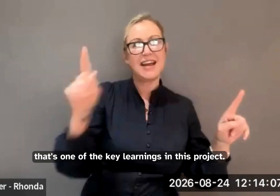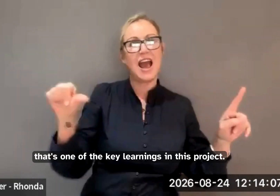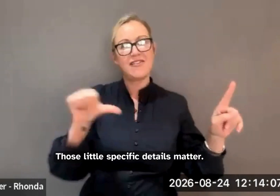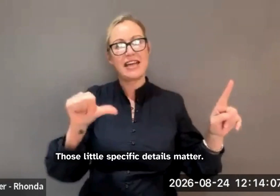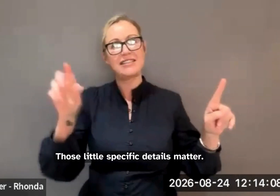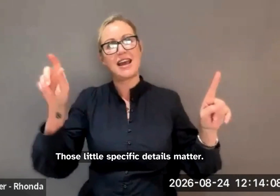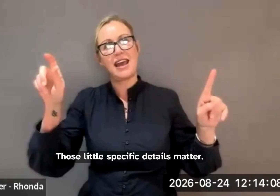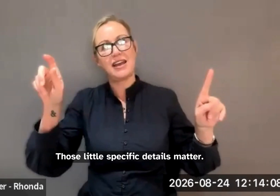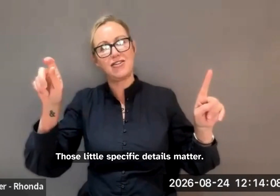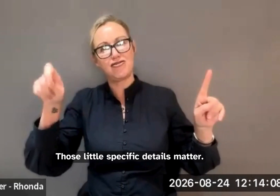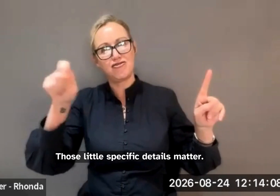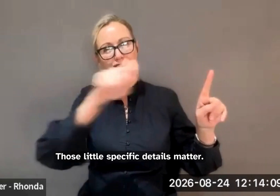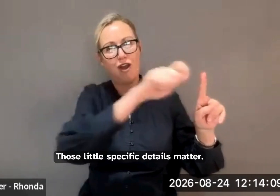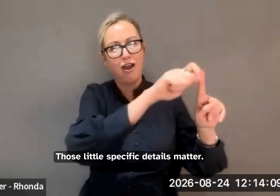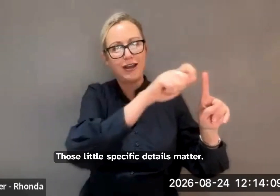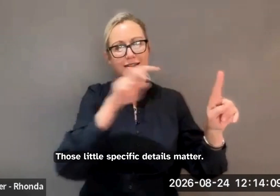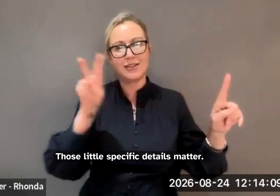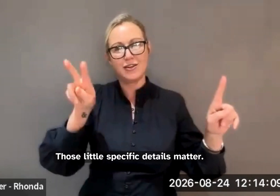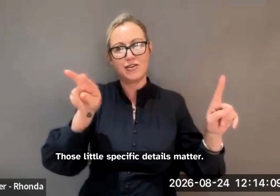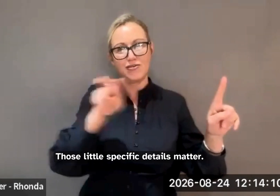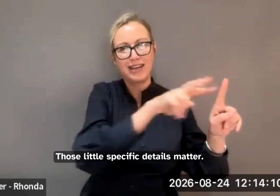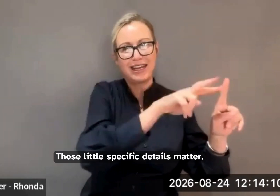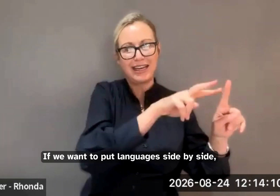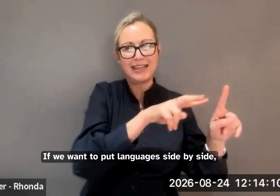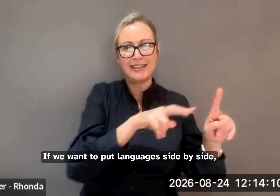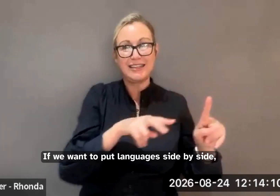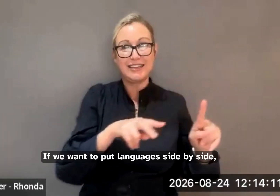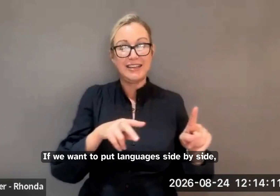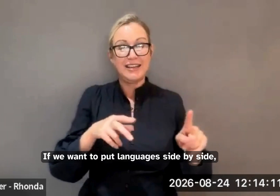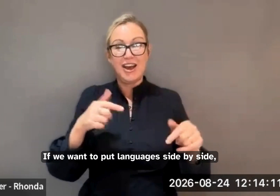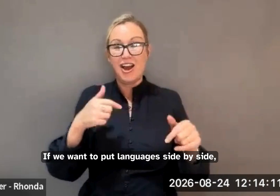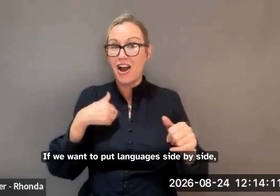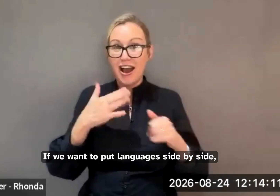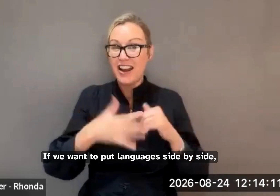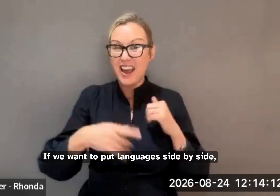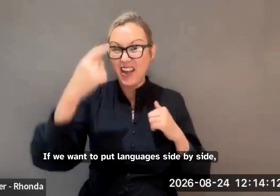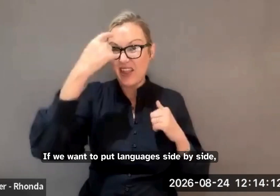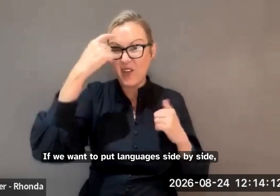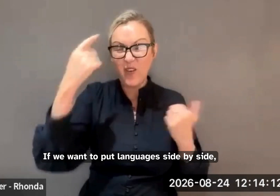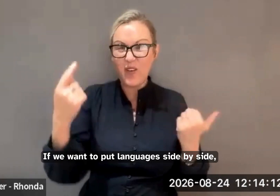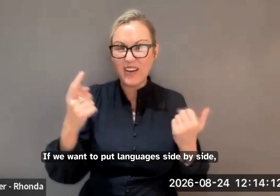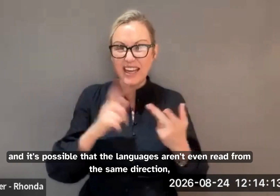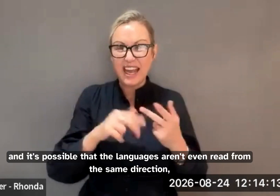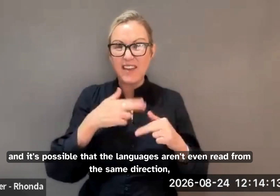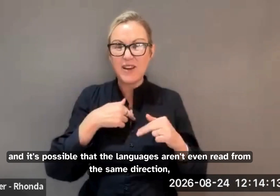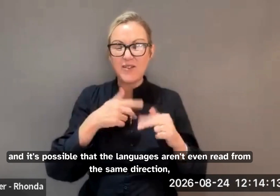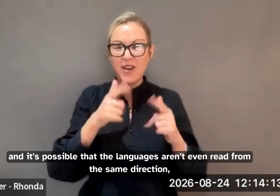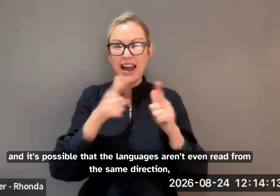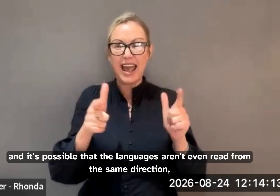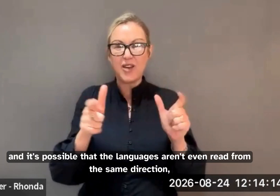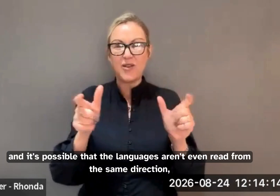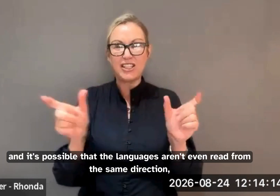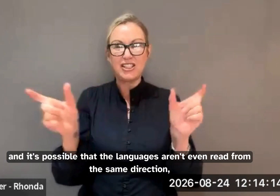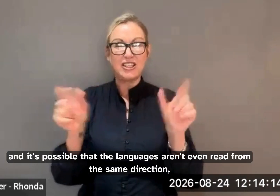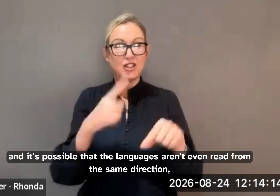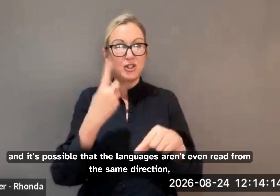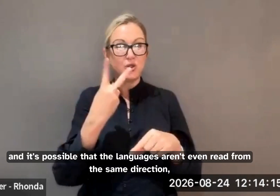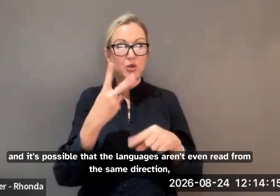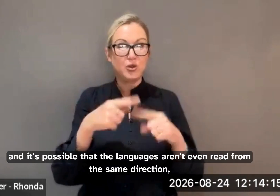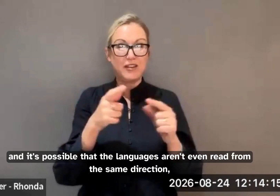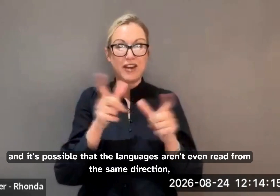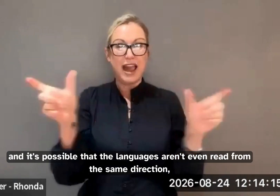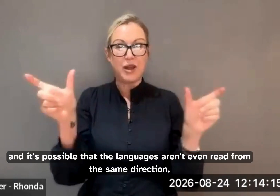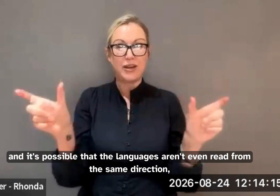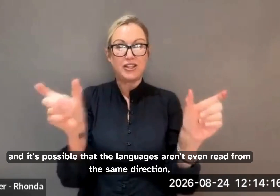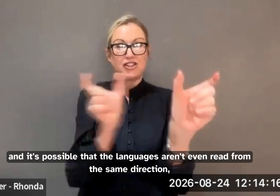in this project is those little specific details matter. If we want to put languages side by side, and it's possible that the languages